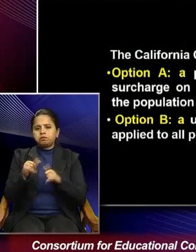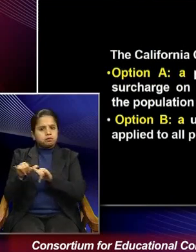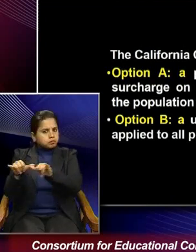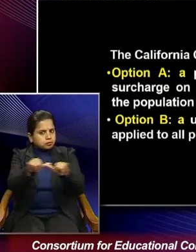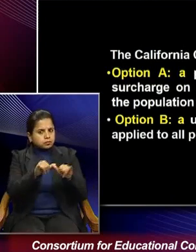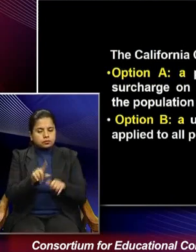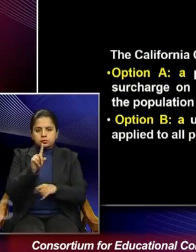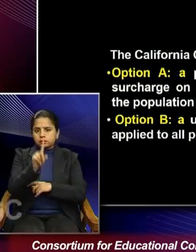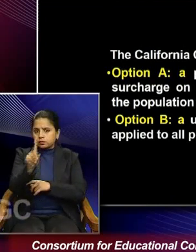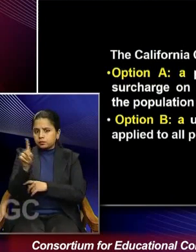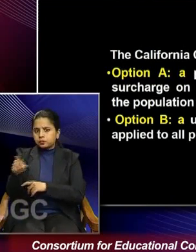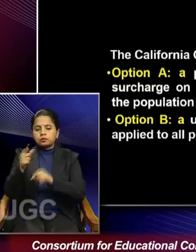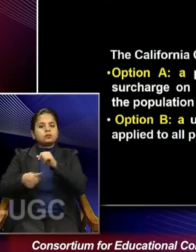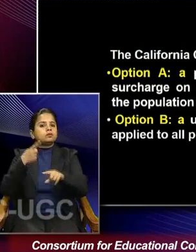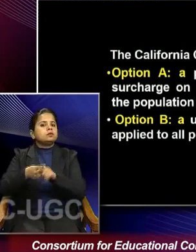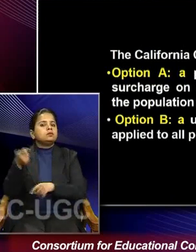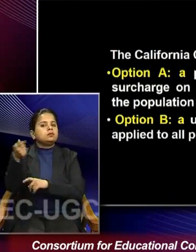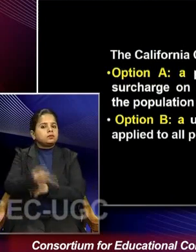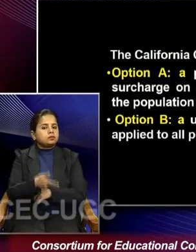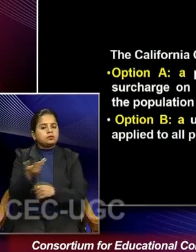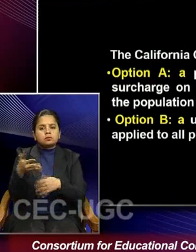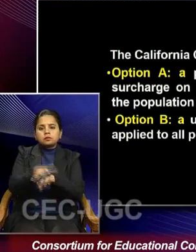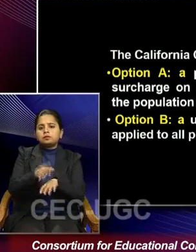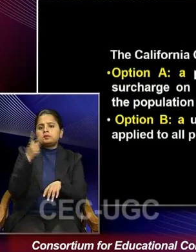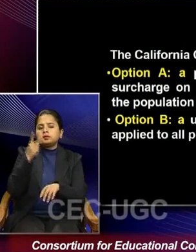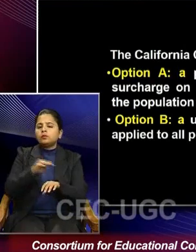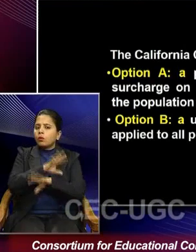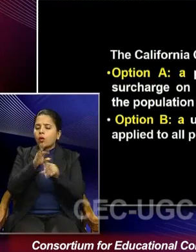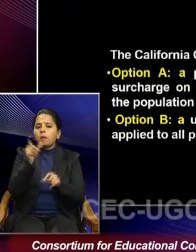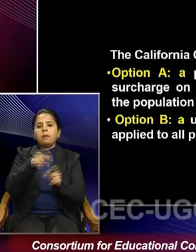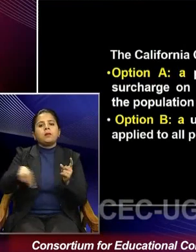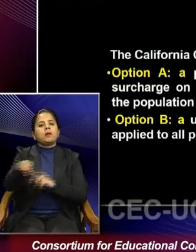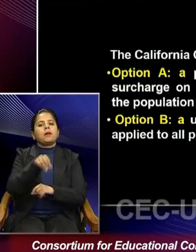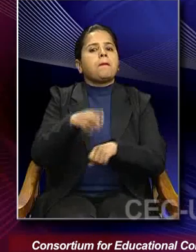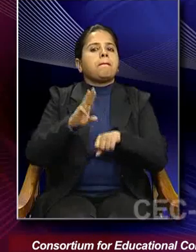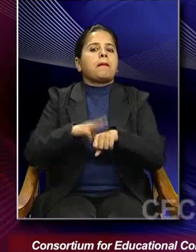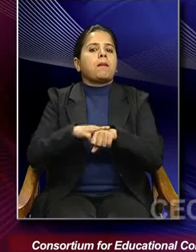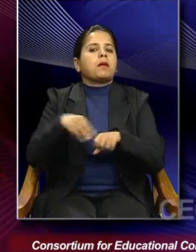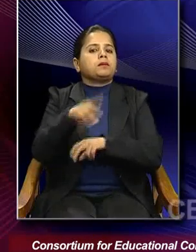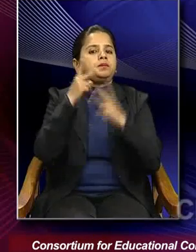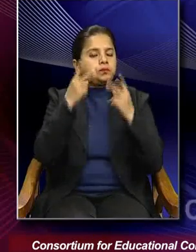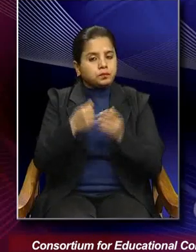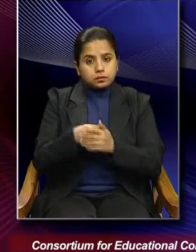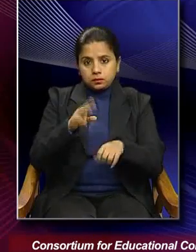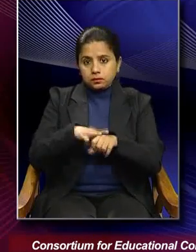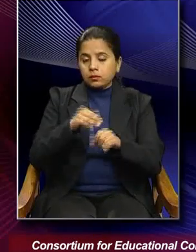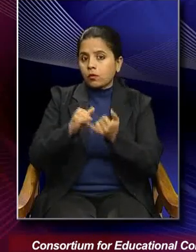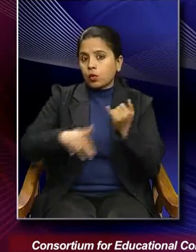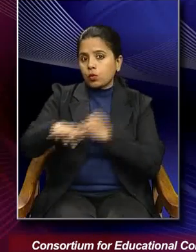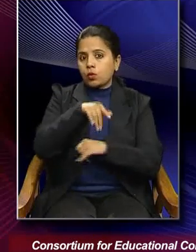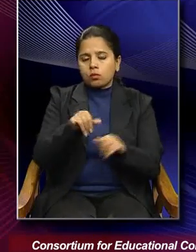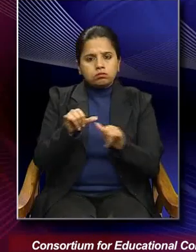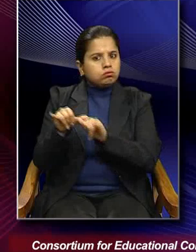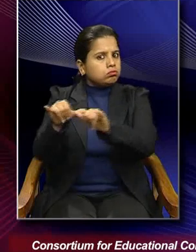per person tax which is applied to all population members or members of the society